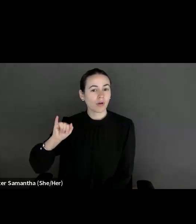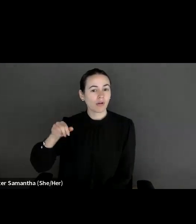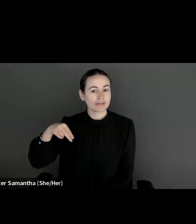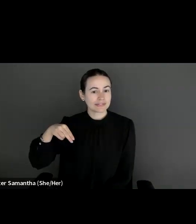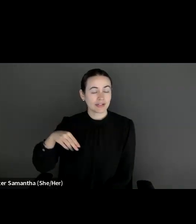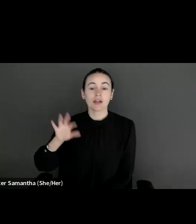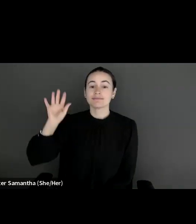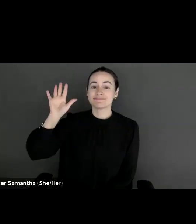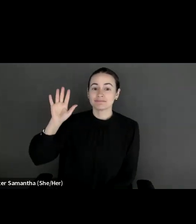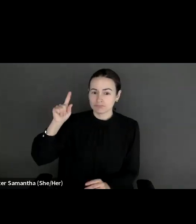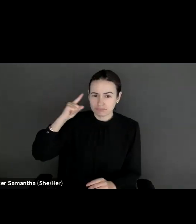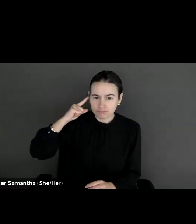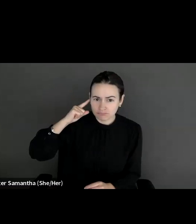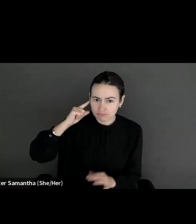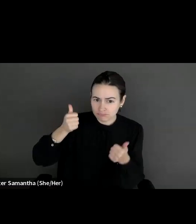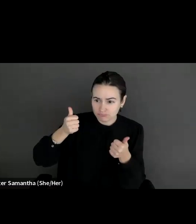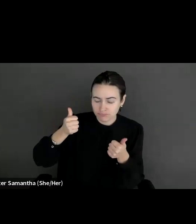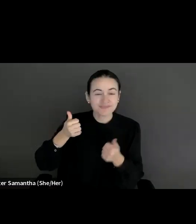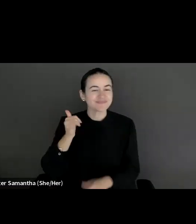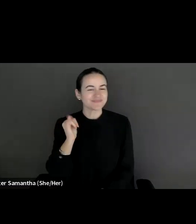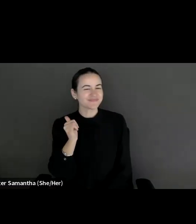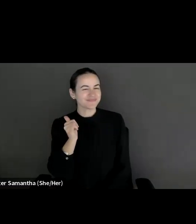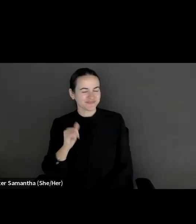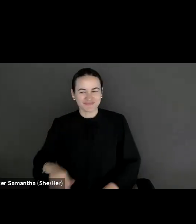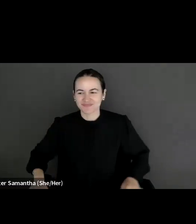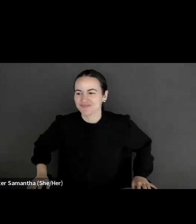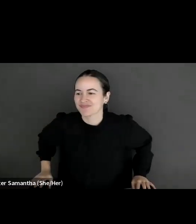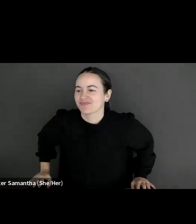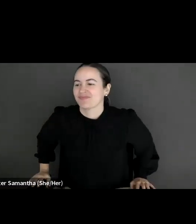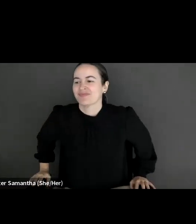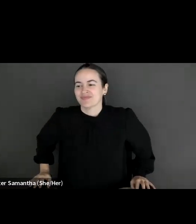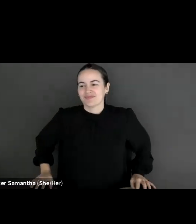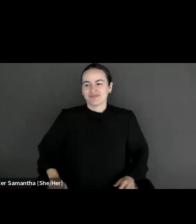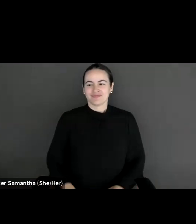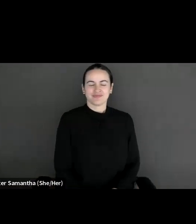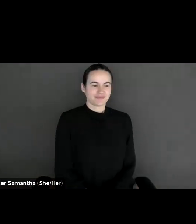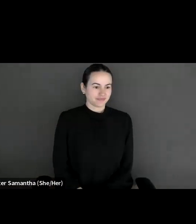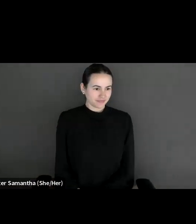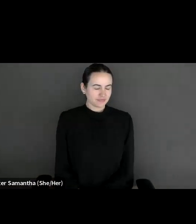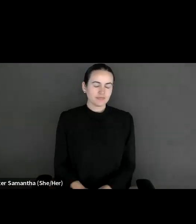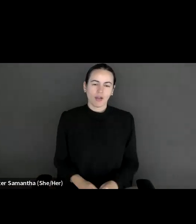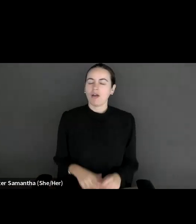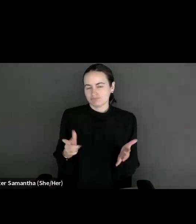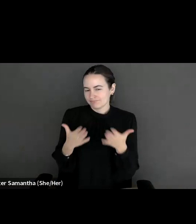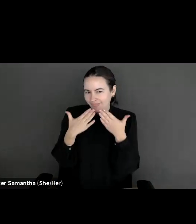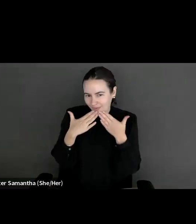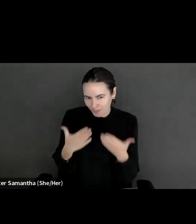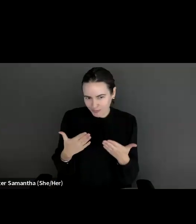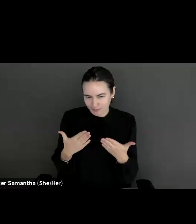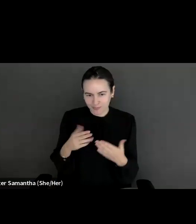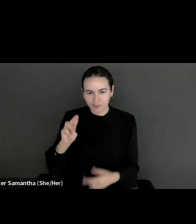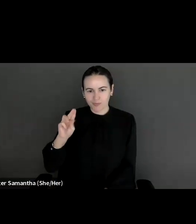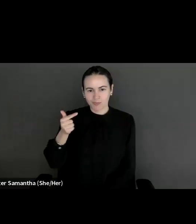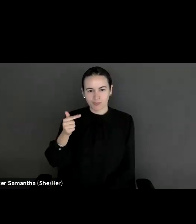Yes, can you hear me now? Yes, we do. Yeah. Yeah. Okay. Well, first off, thank you very much for your